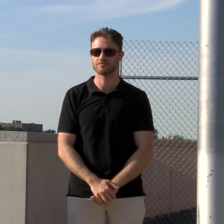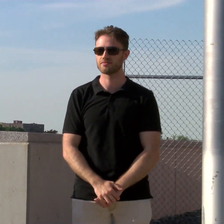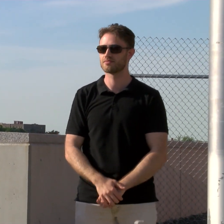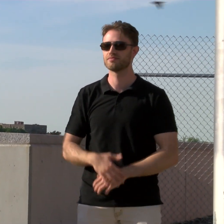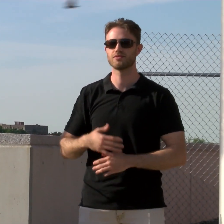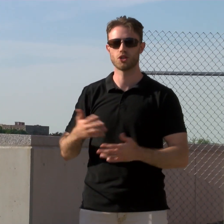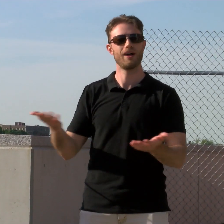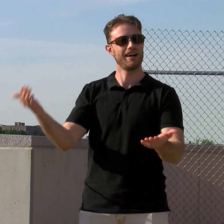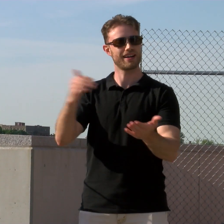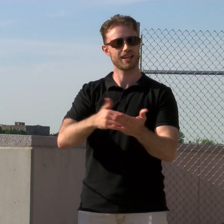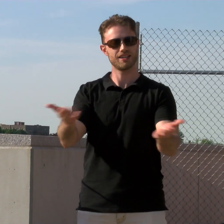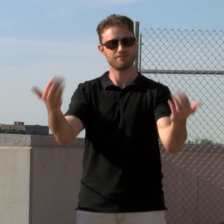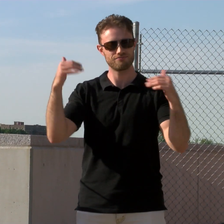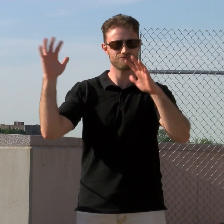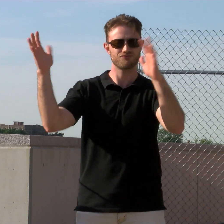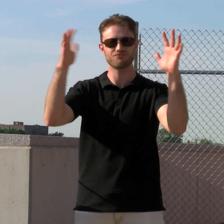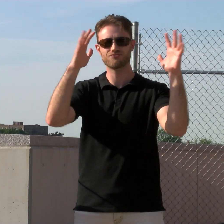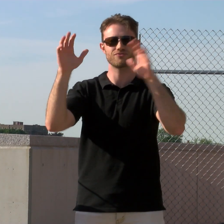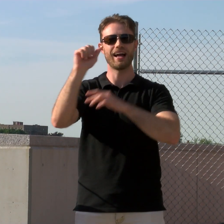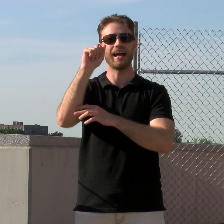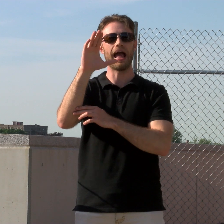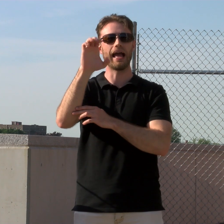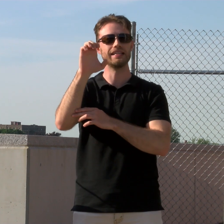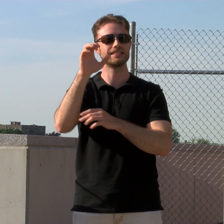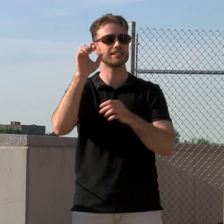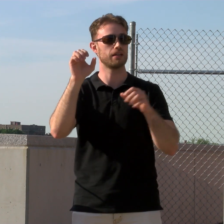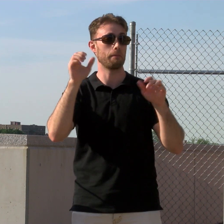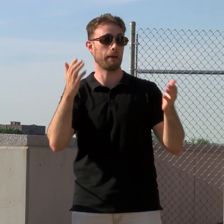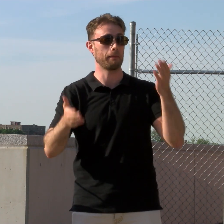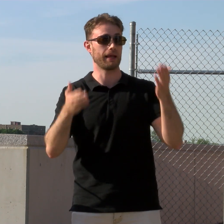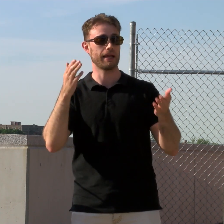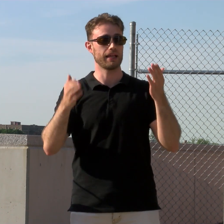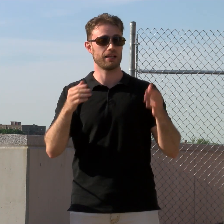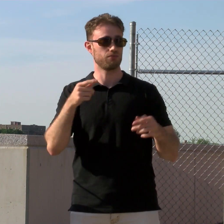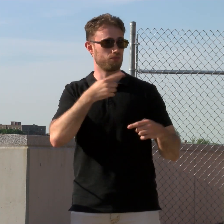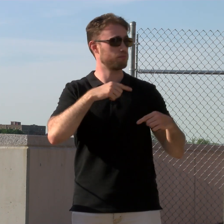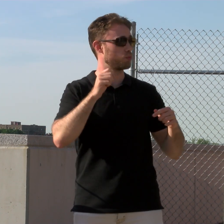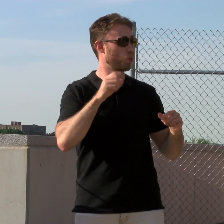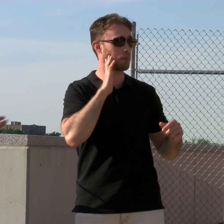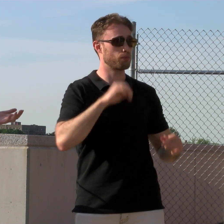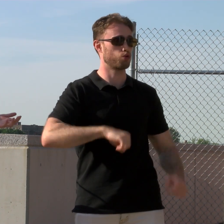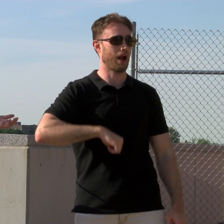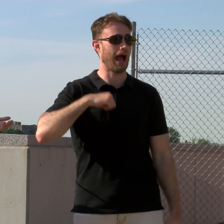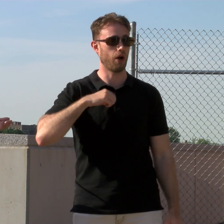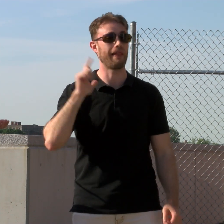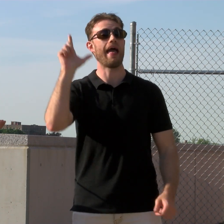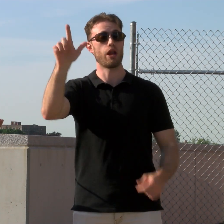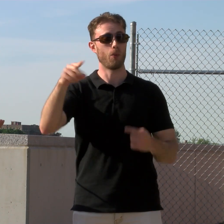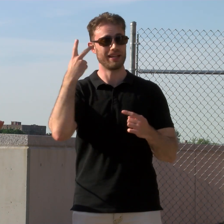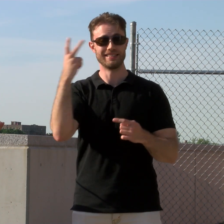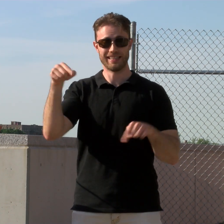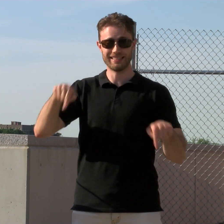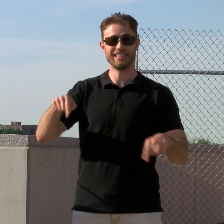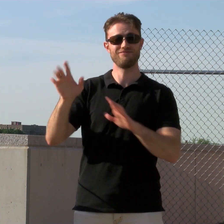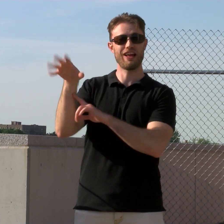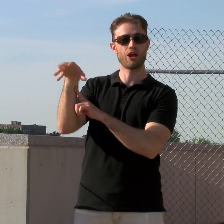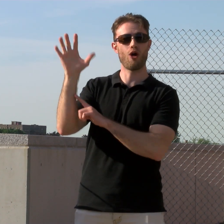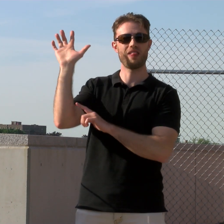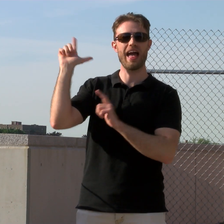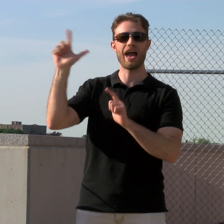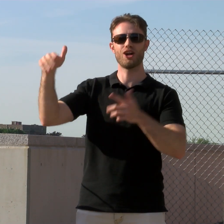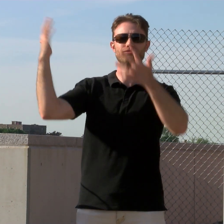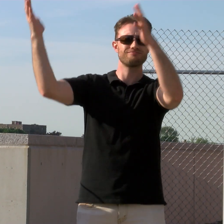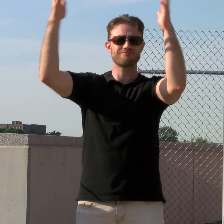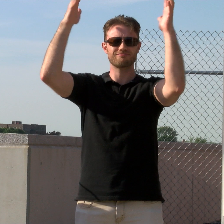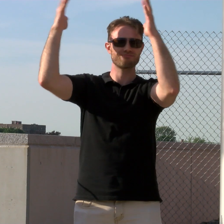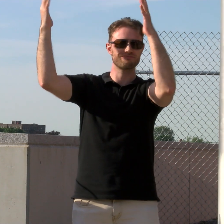Please give another round of applause so that Ace can all be very proud when he sees this video later on.